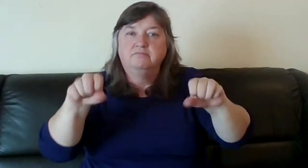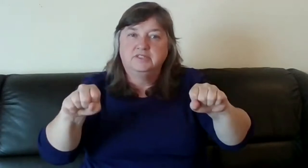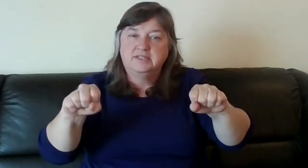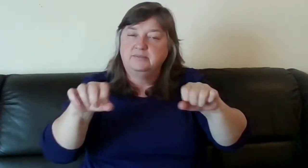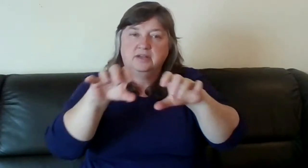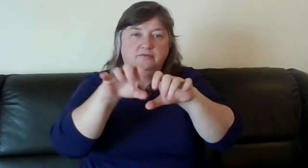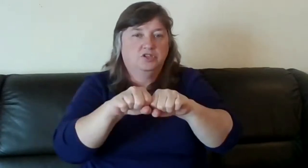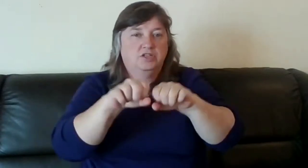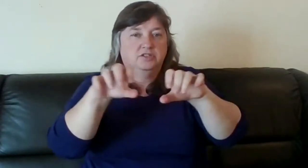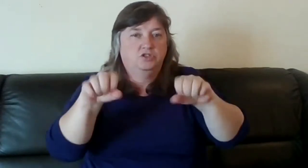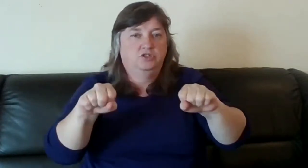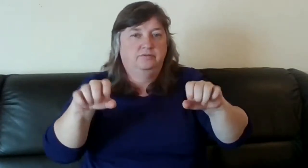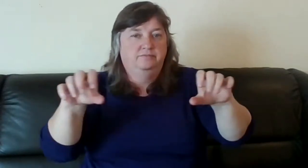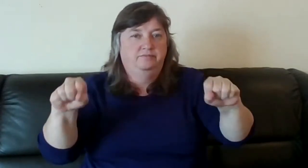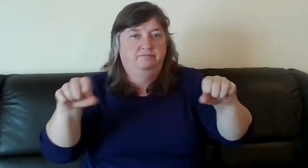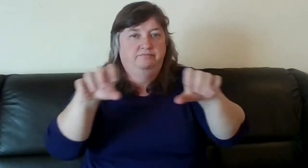It's the same sign for sausage.